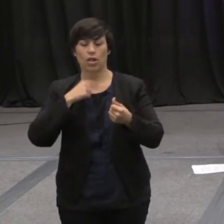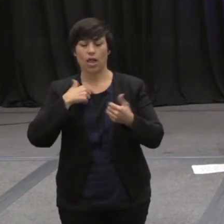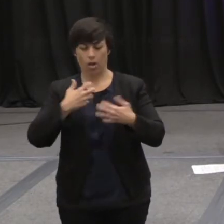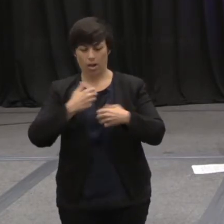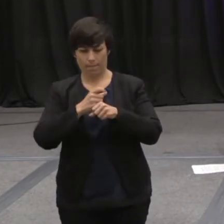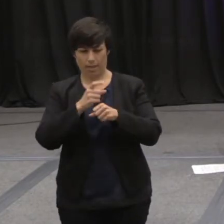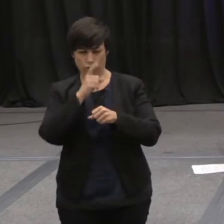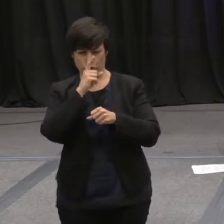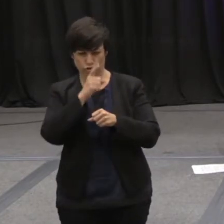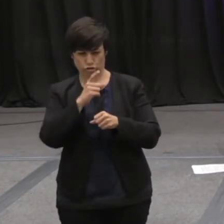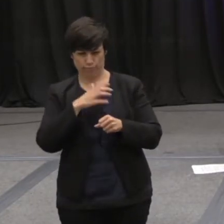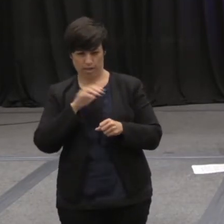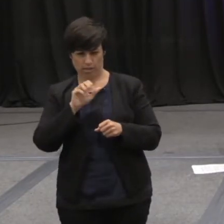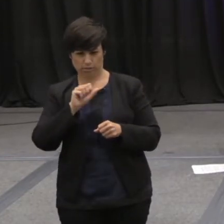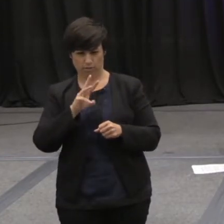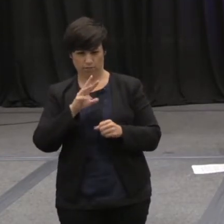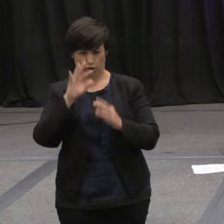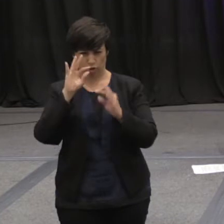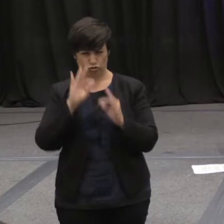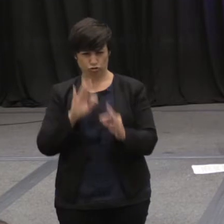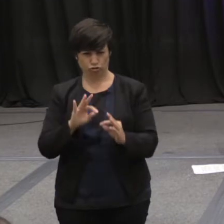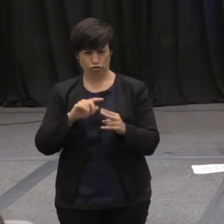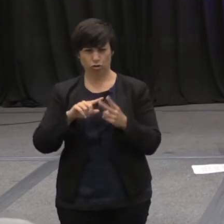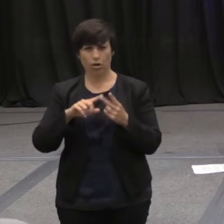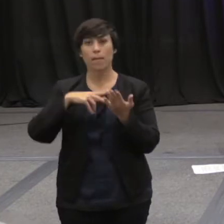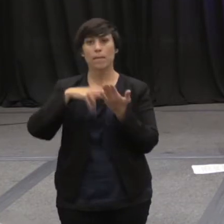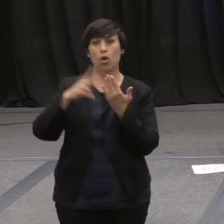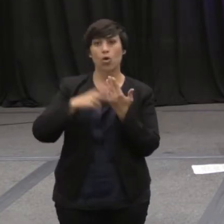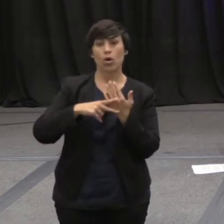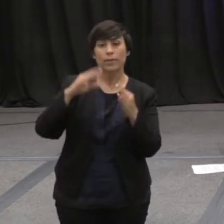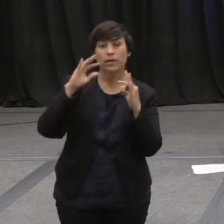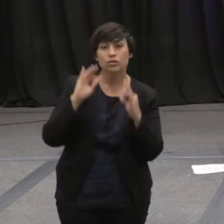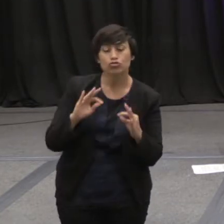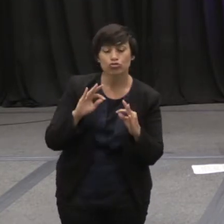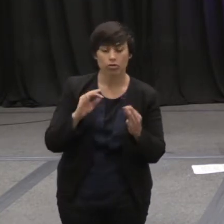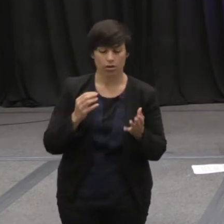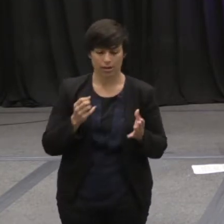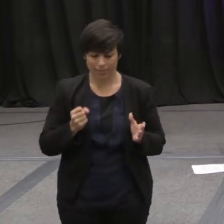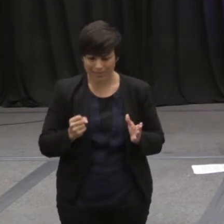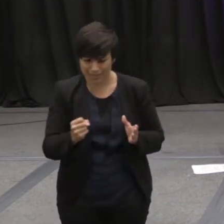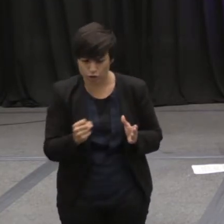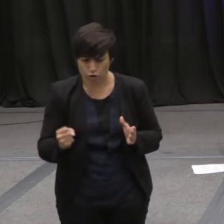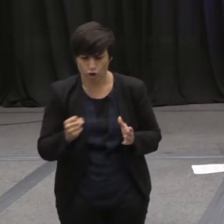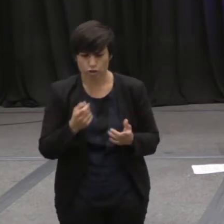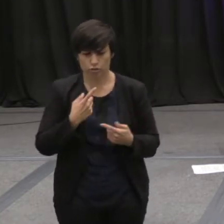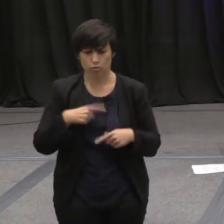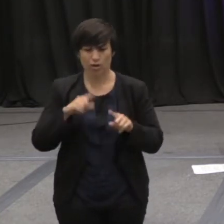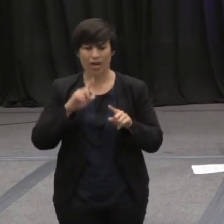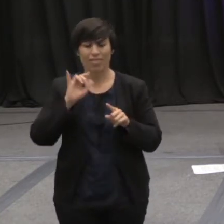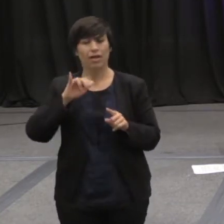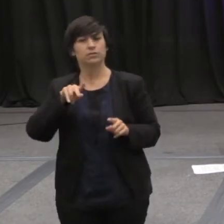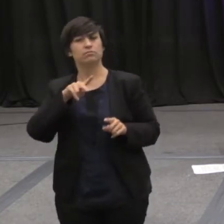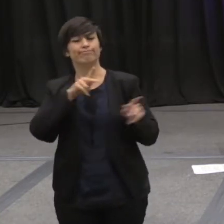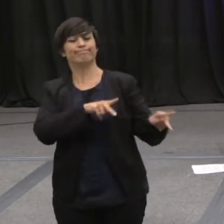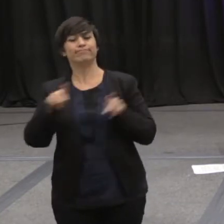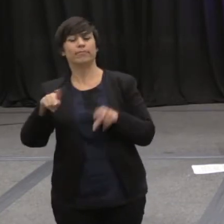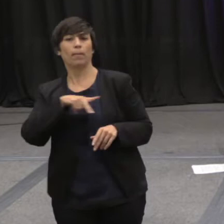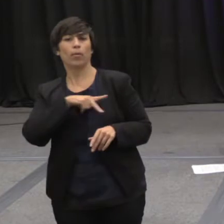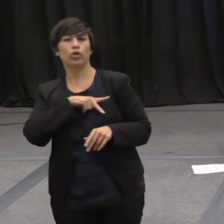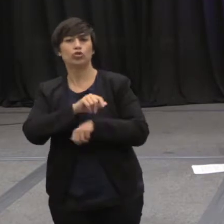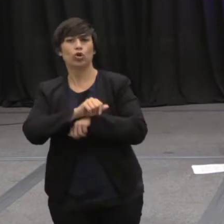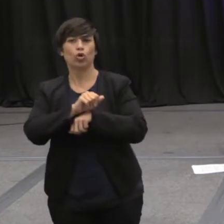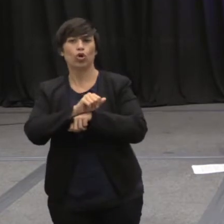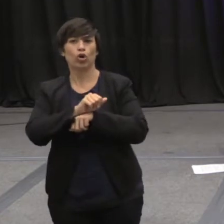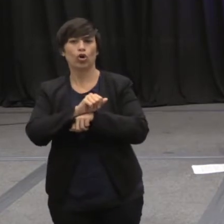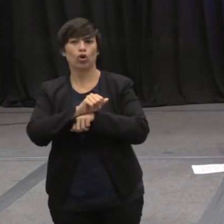is good, the programming is right, all the gears work. And that's personal work. And for some of